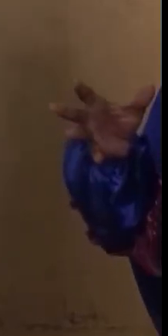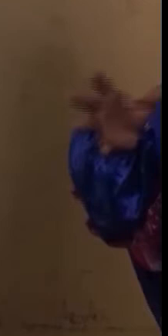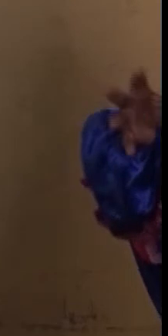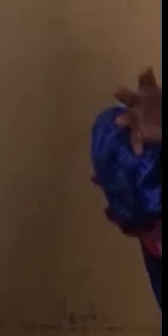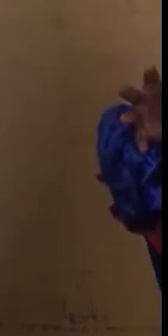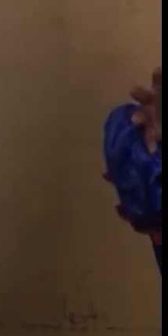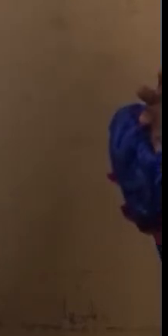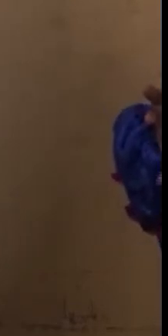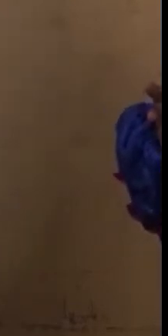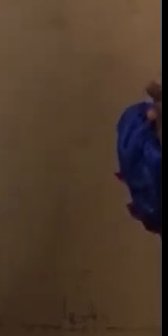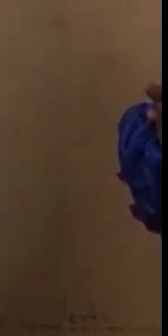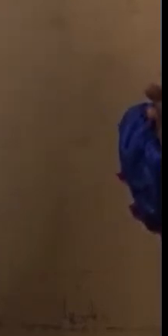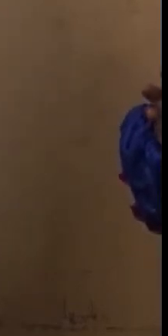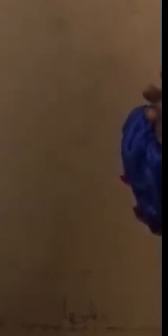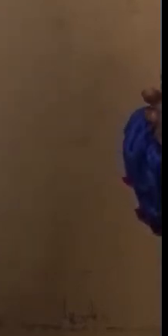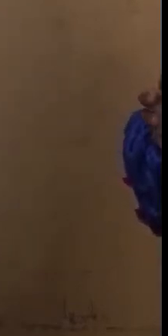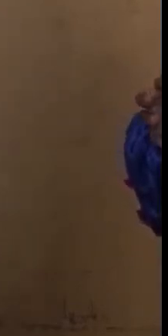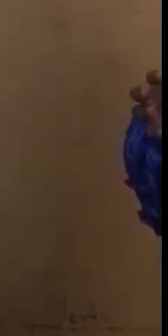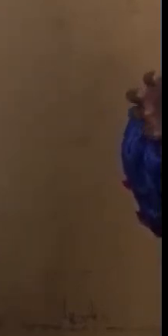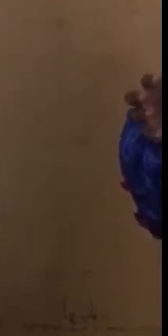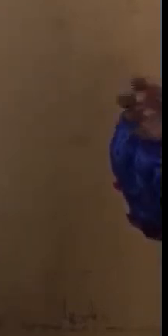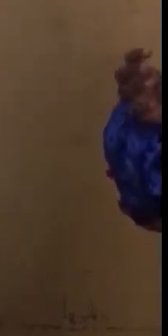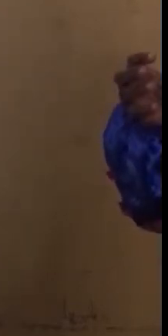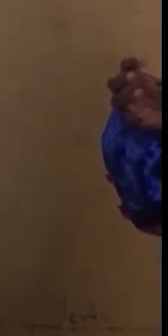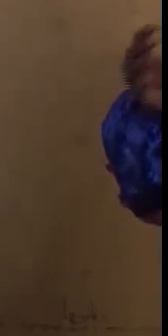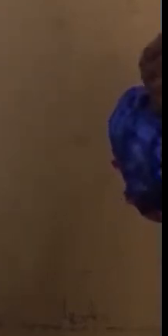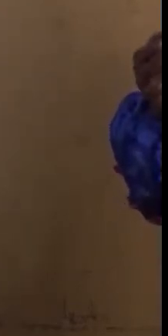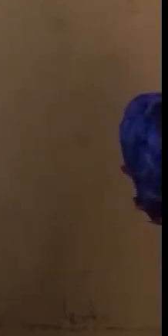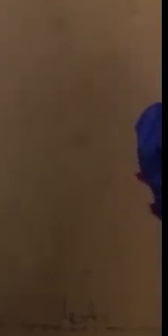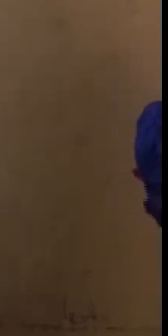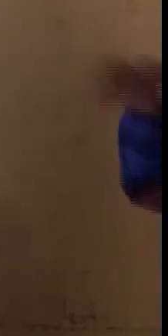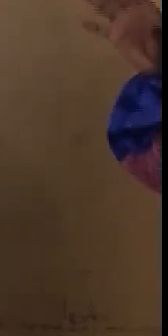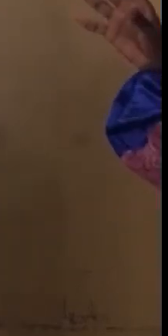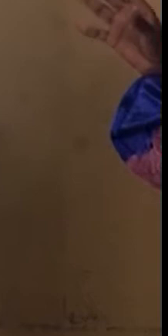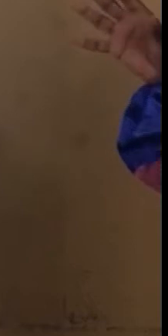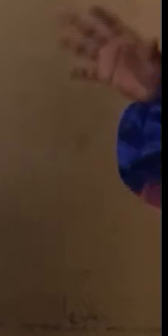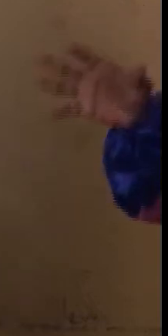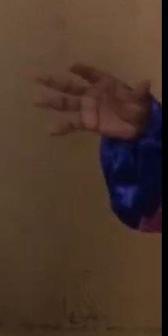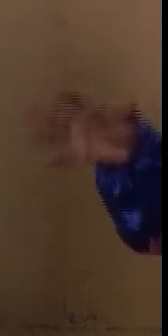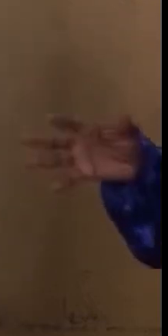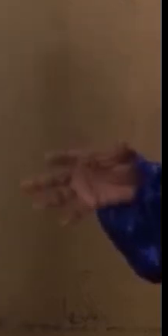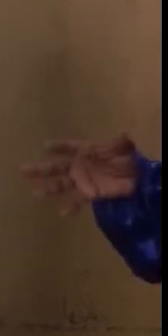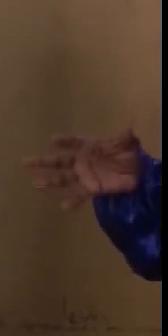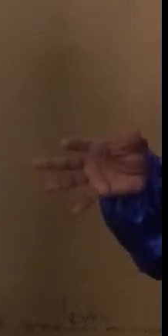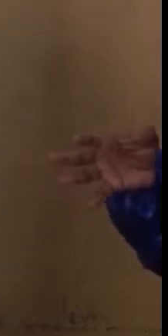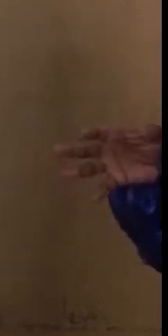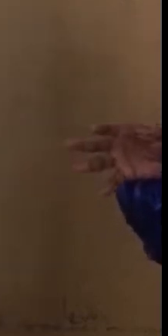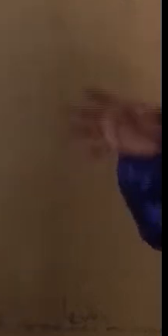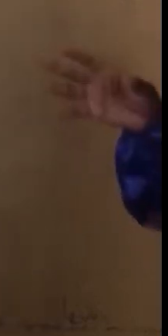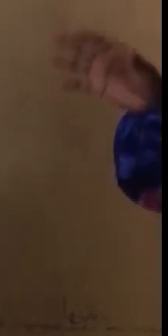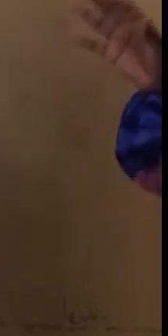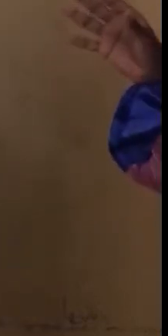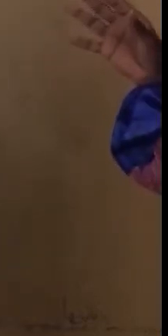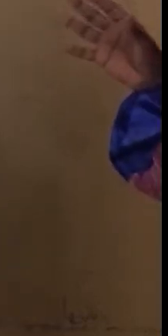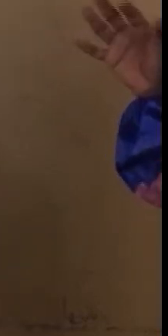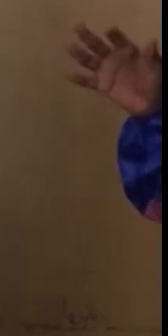and they remain stagnant, so that will cause or invade pest and disease. But here, water is not left stagnant,